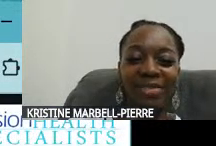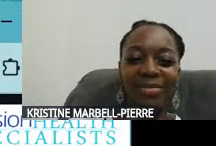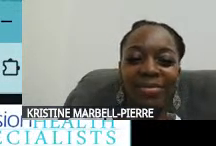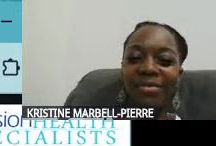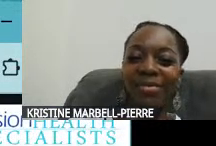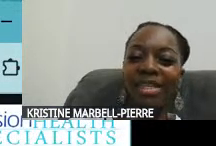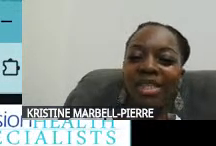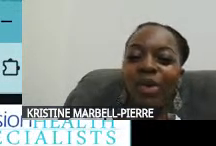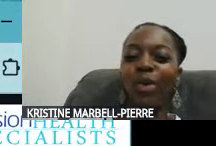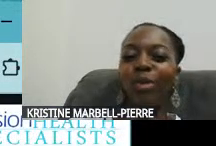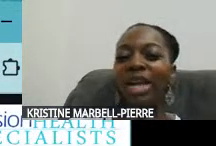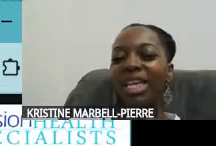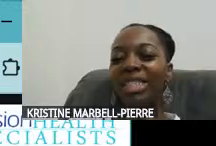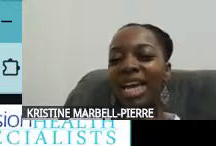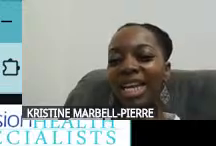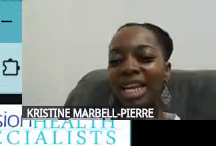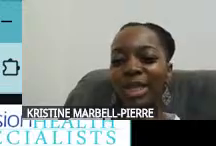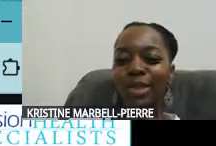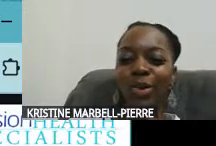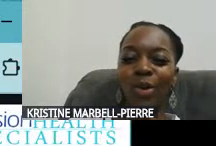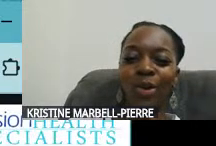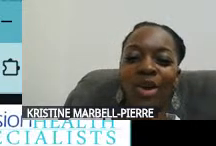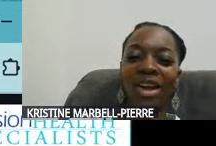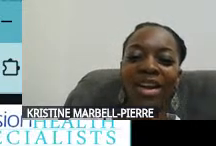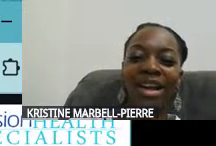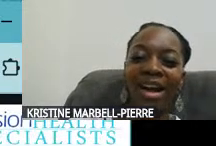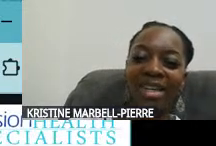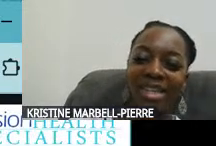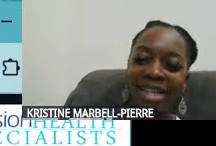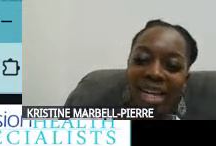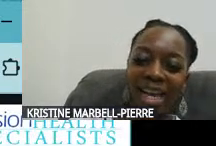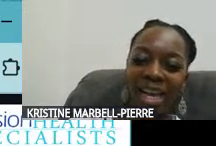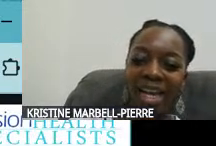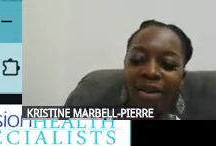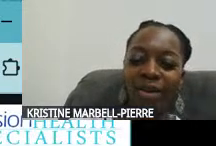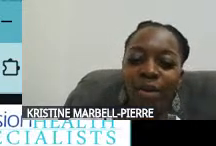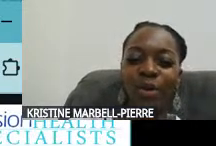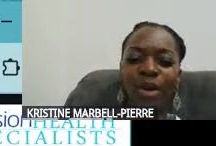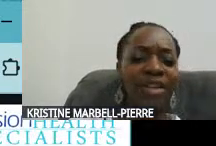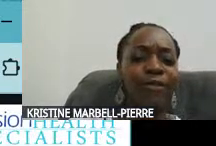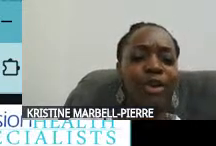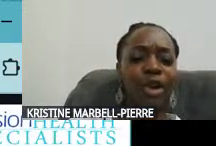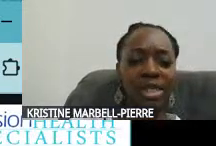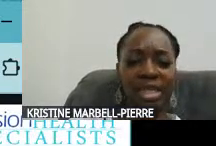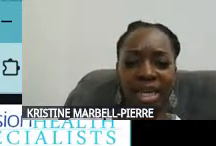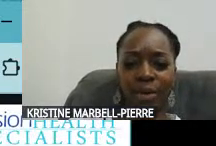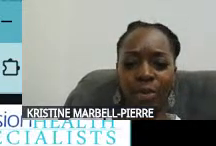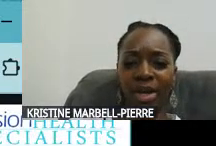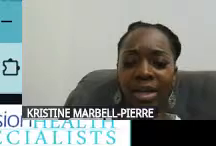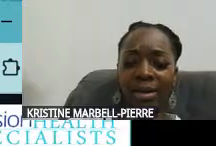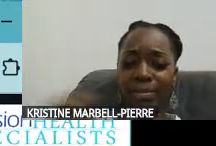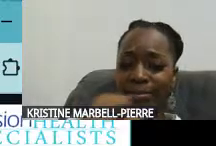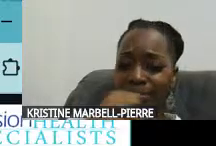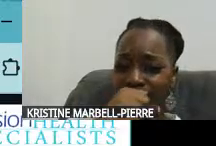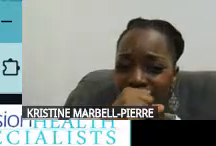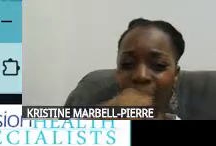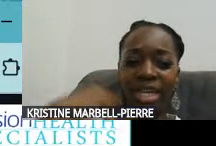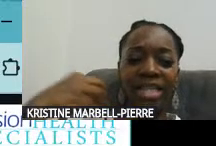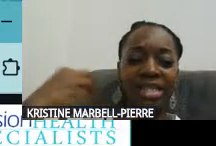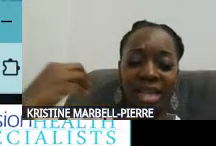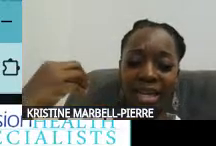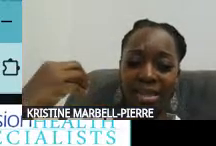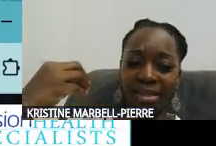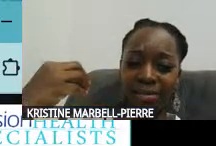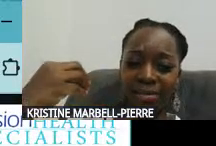frivolous. So playing tennis or gardening or even volunteer work. Now,